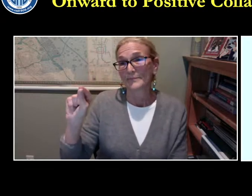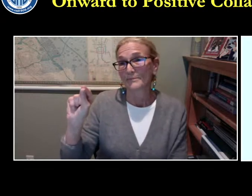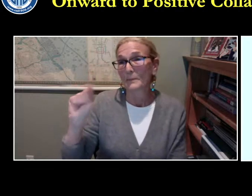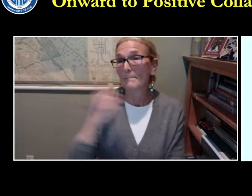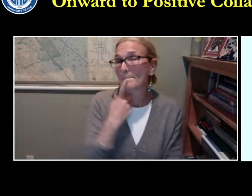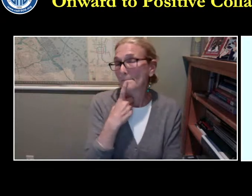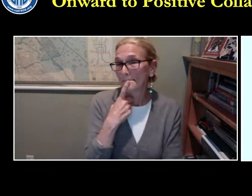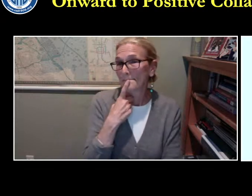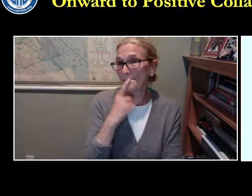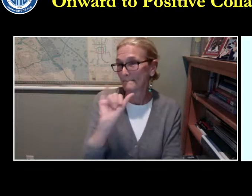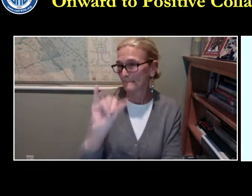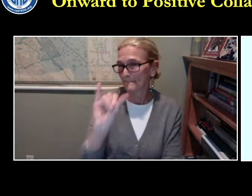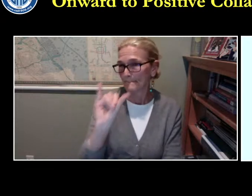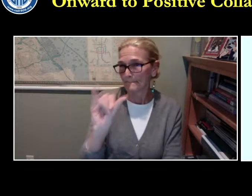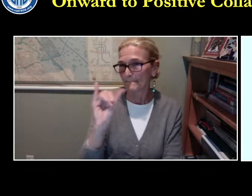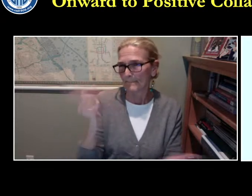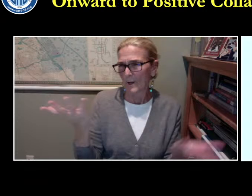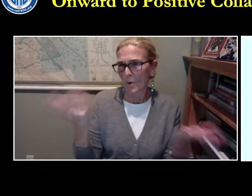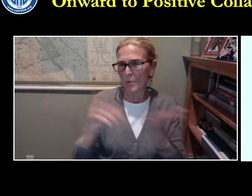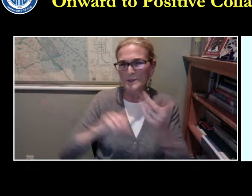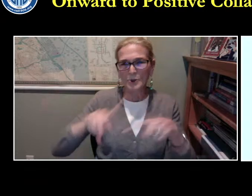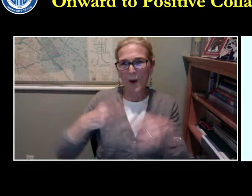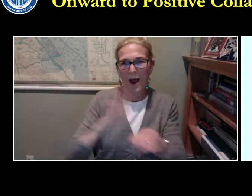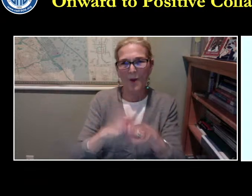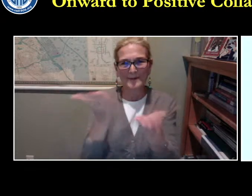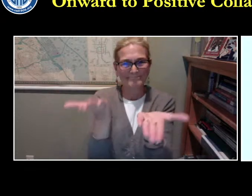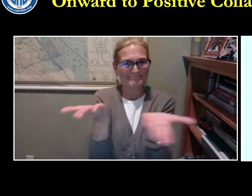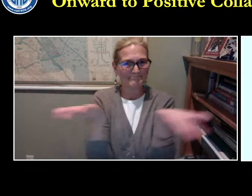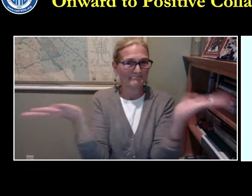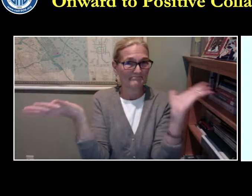published by Hall and Dills in 2020.